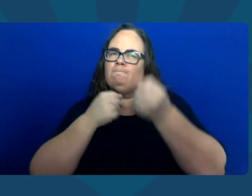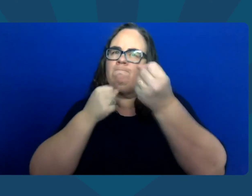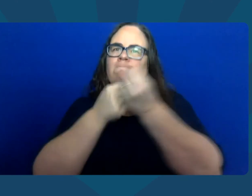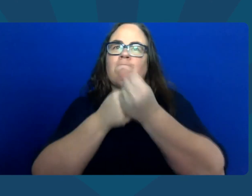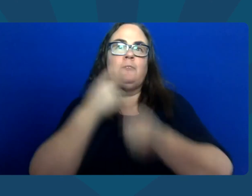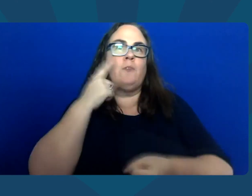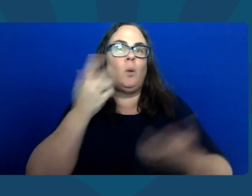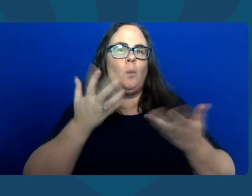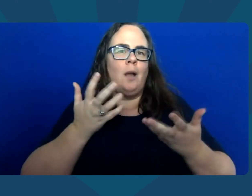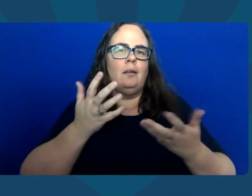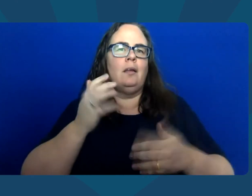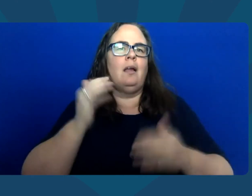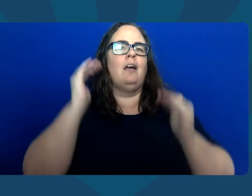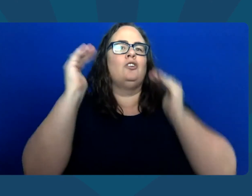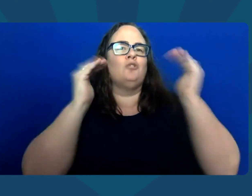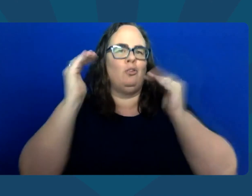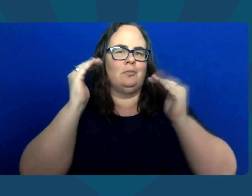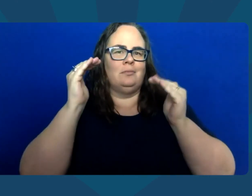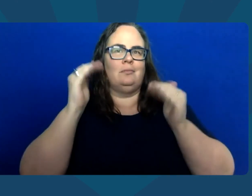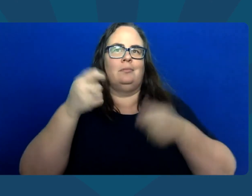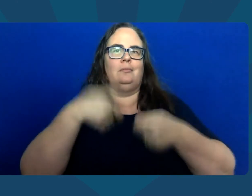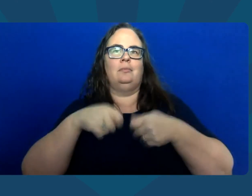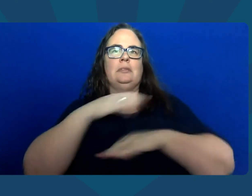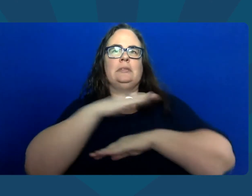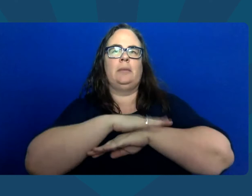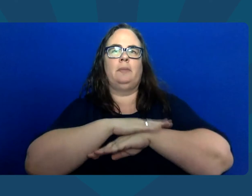championing adult changing tables.